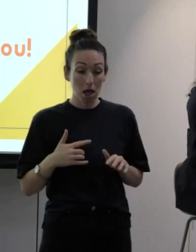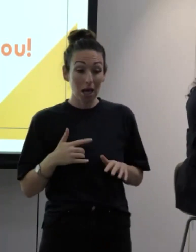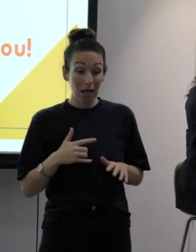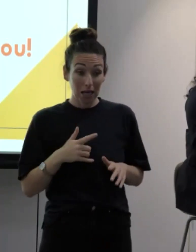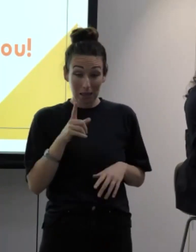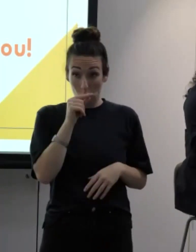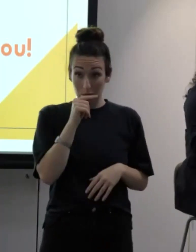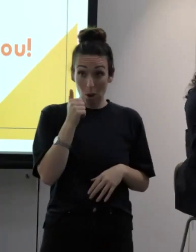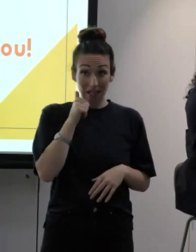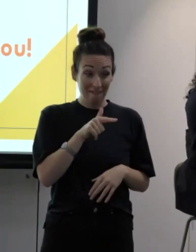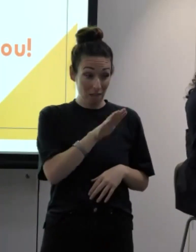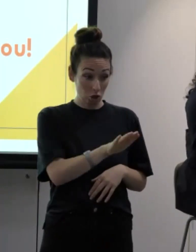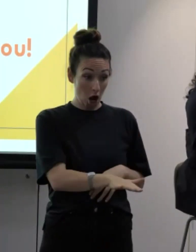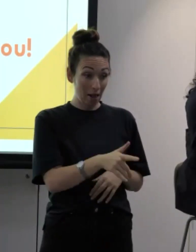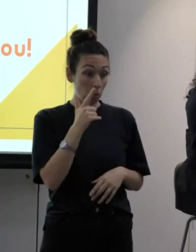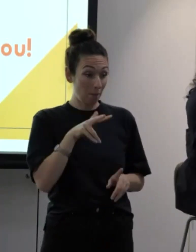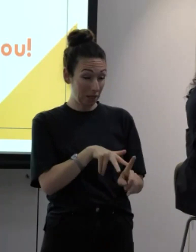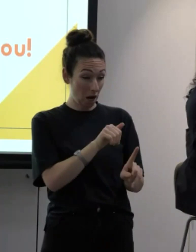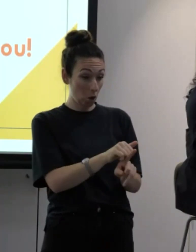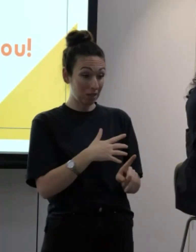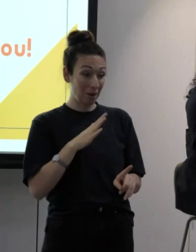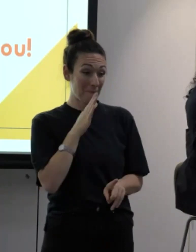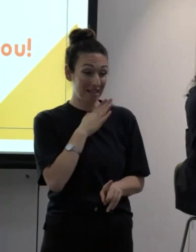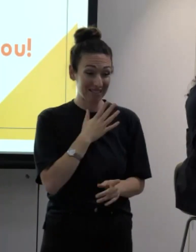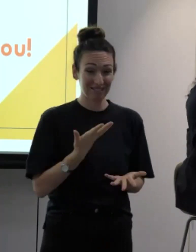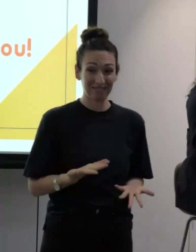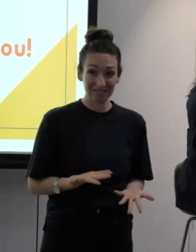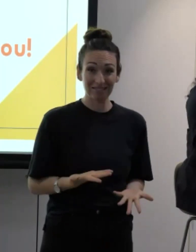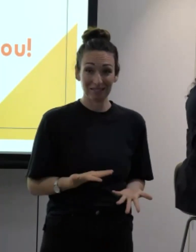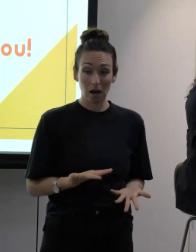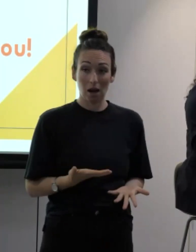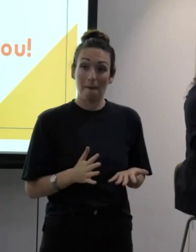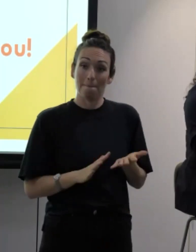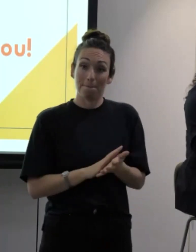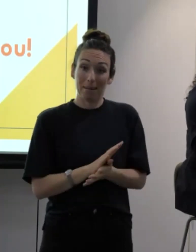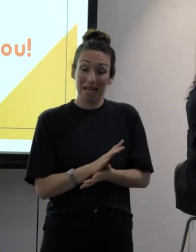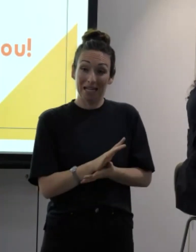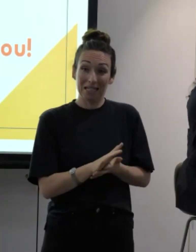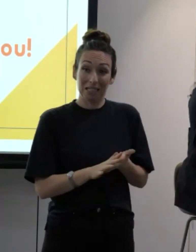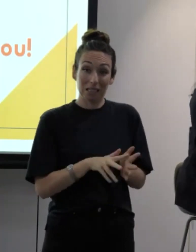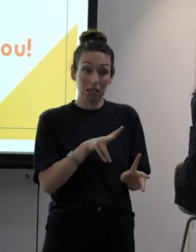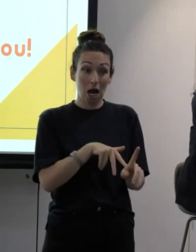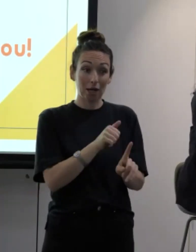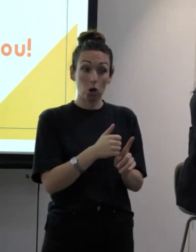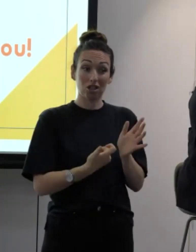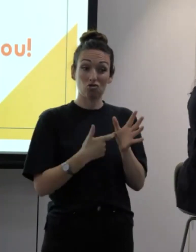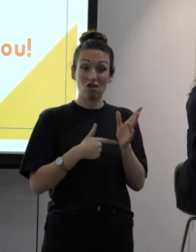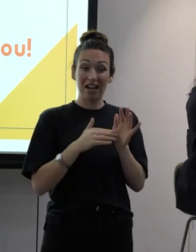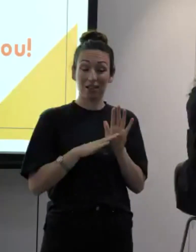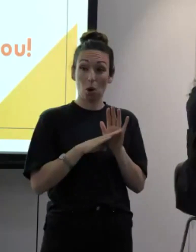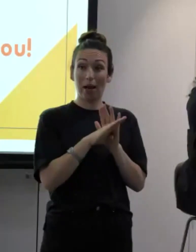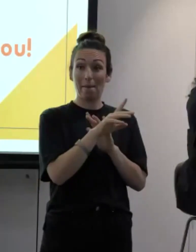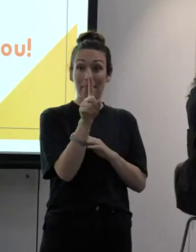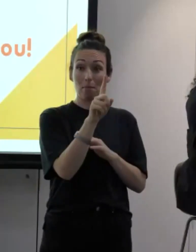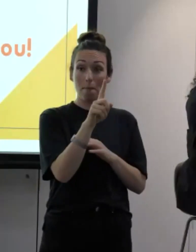missed in childhood. In the rates of diagnosis are increasing now, but actually people who are adults now, so